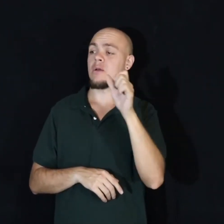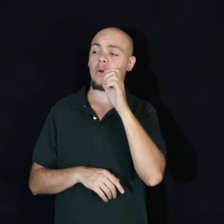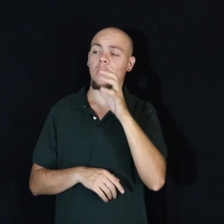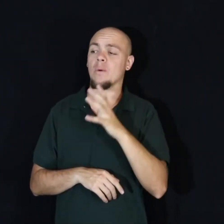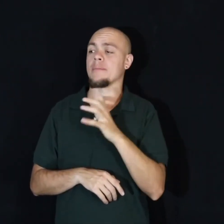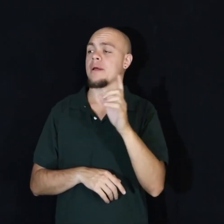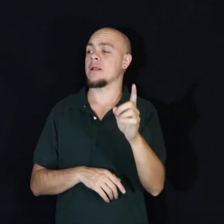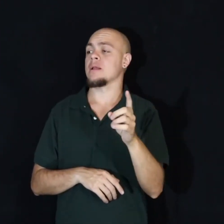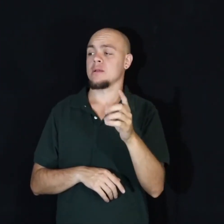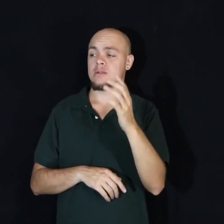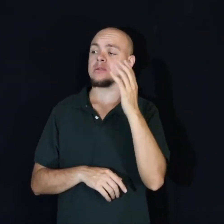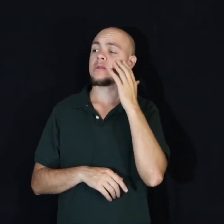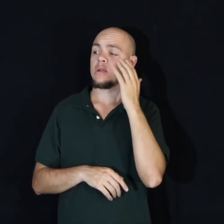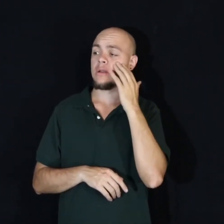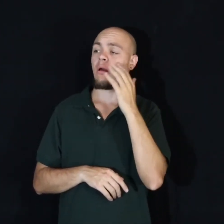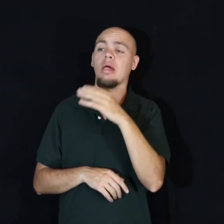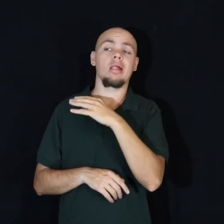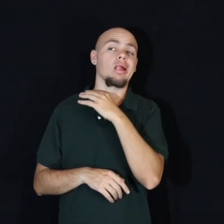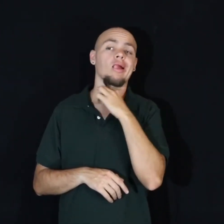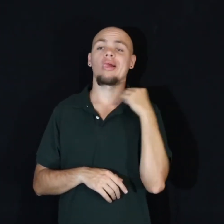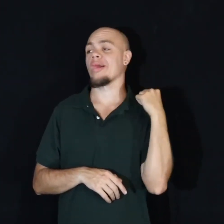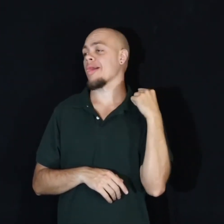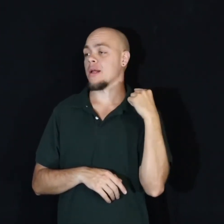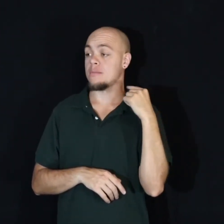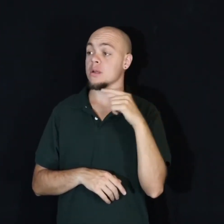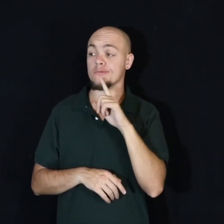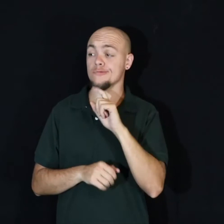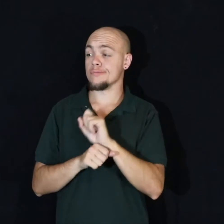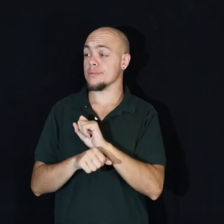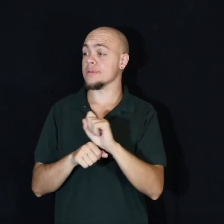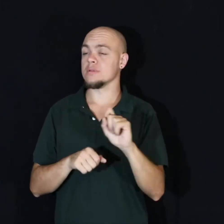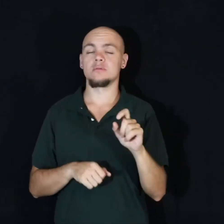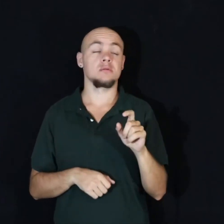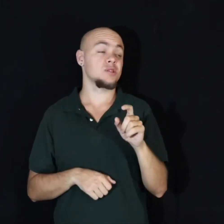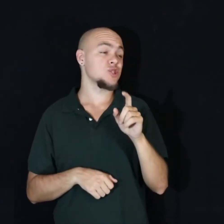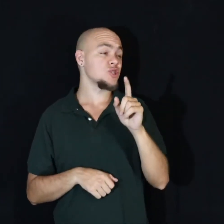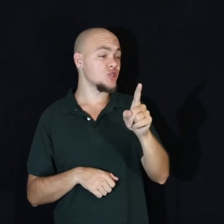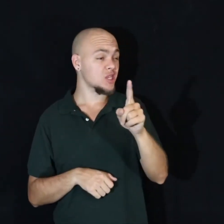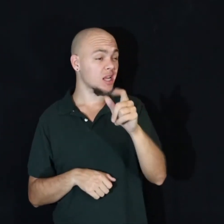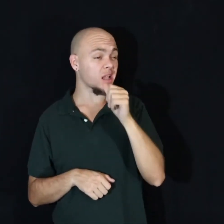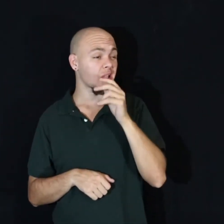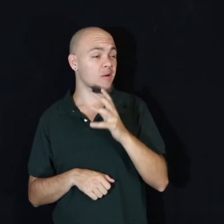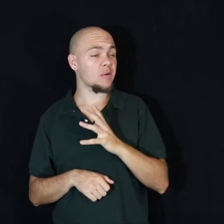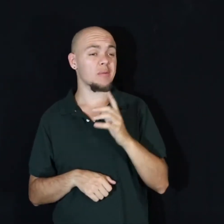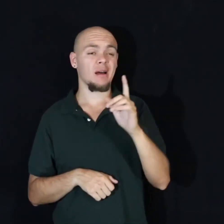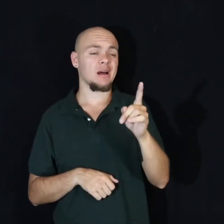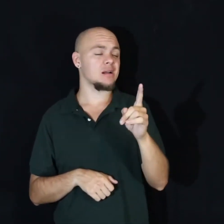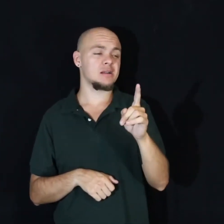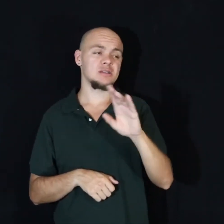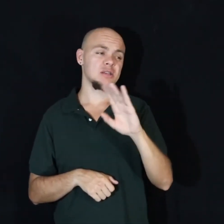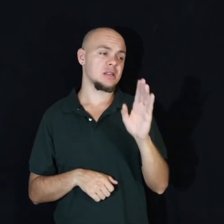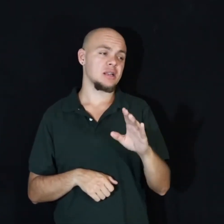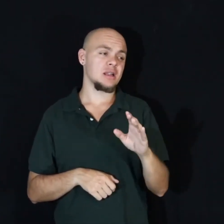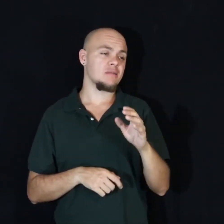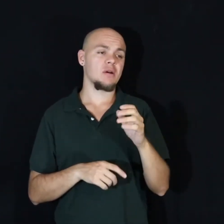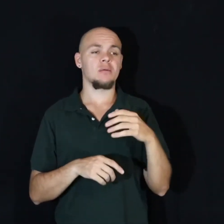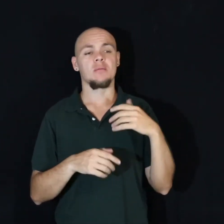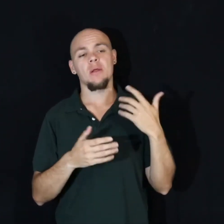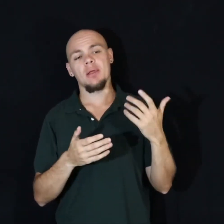tar the head off me. 'Deed she would." She never licks anybody. Whacks 'em over the head with her thimble, and who cares for that,